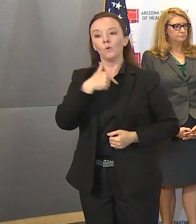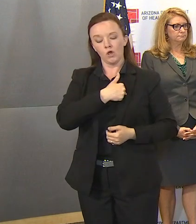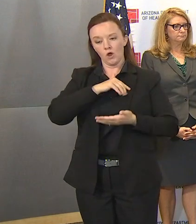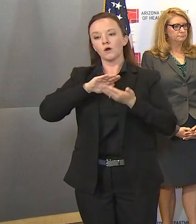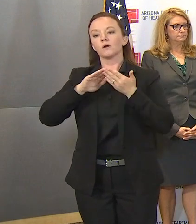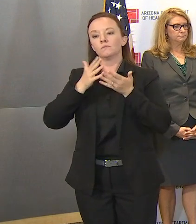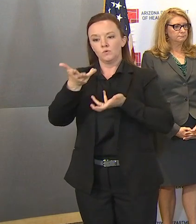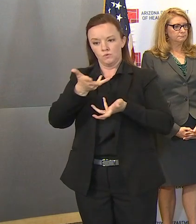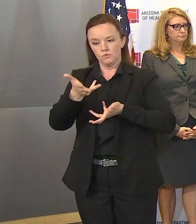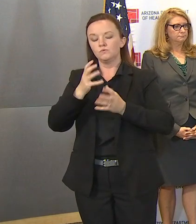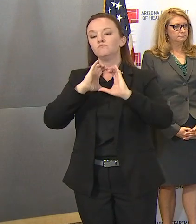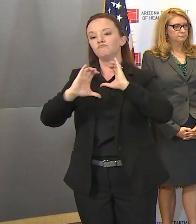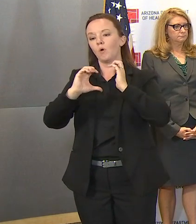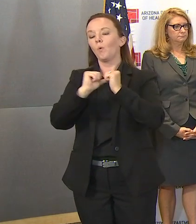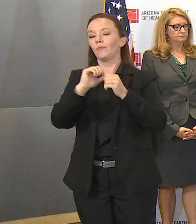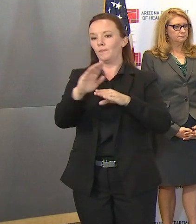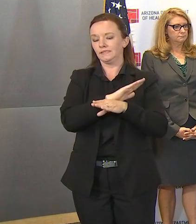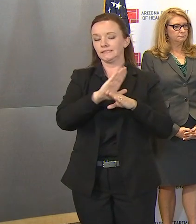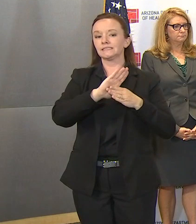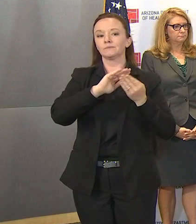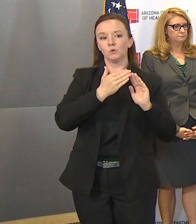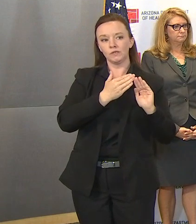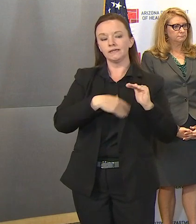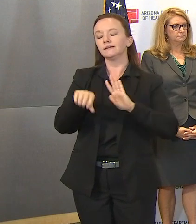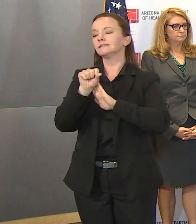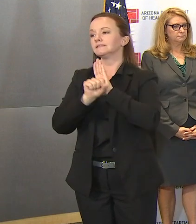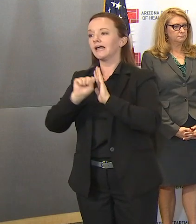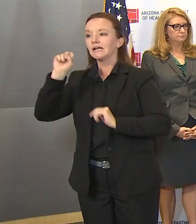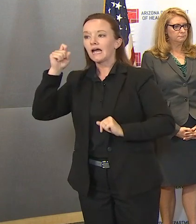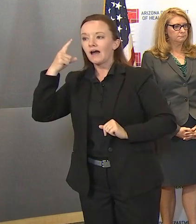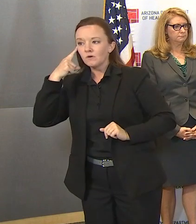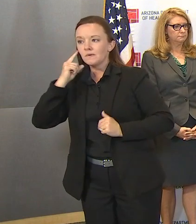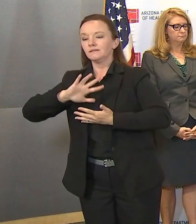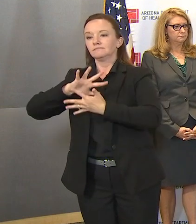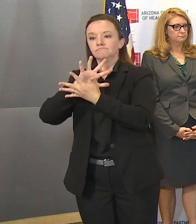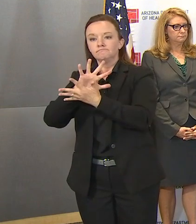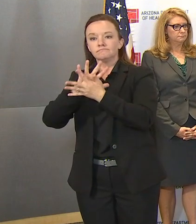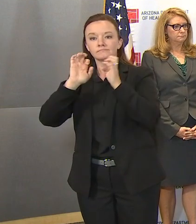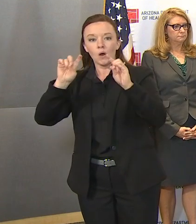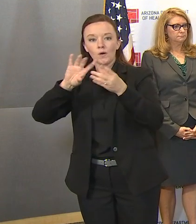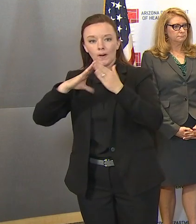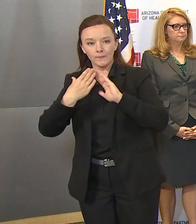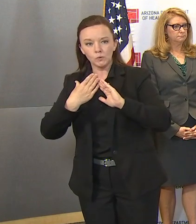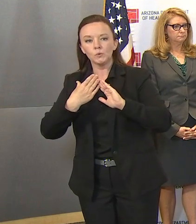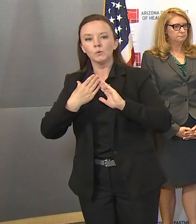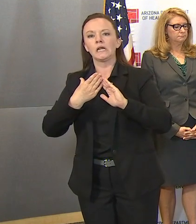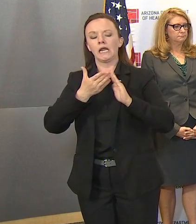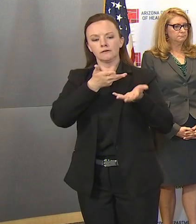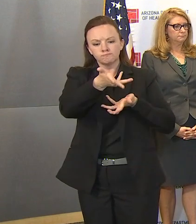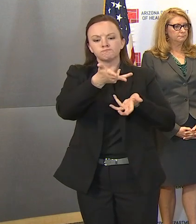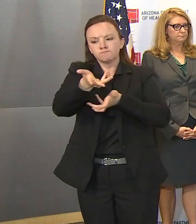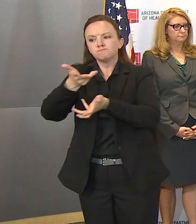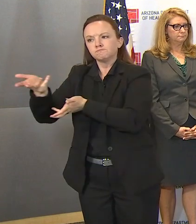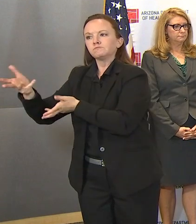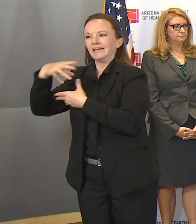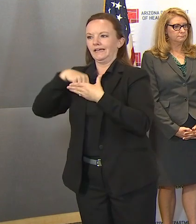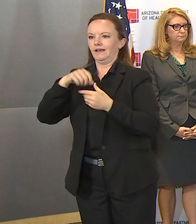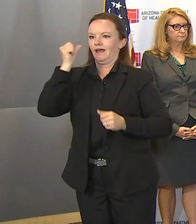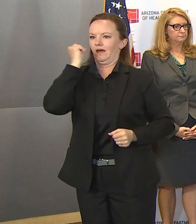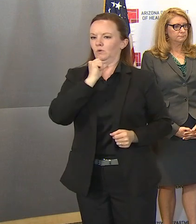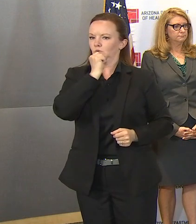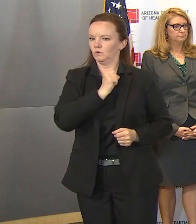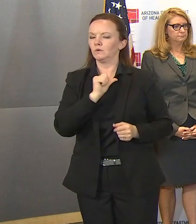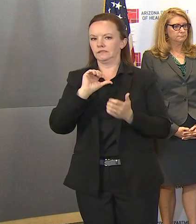the business community, of course, state government, and the education community on the situation in Arizona as it is right